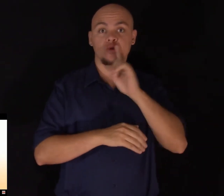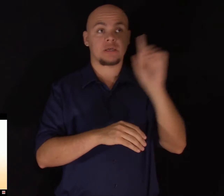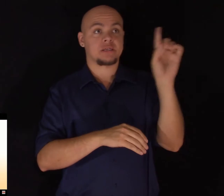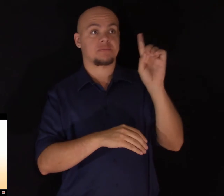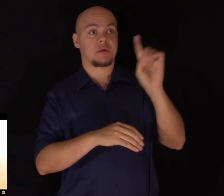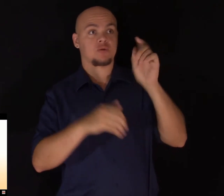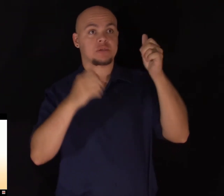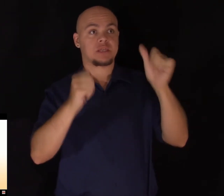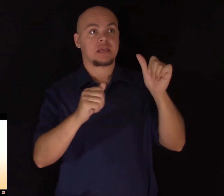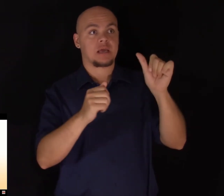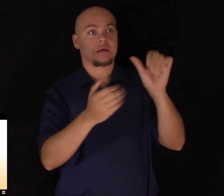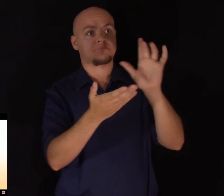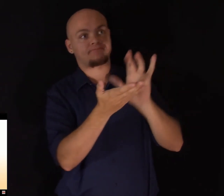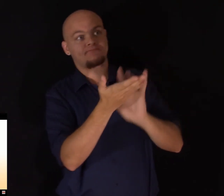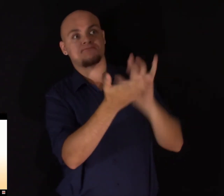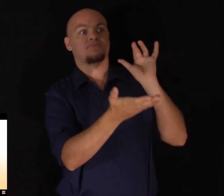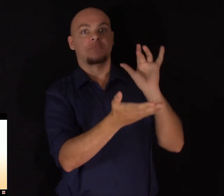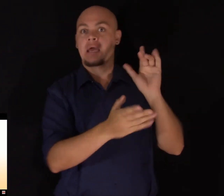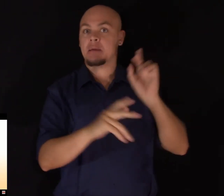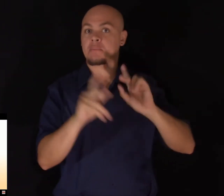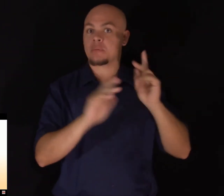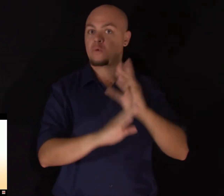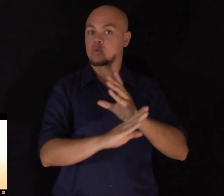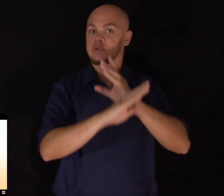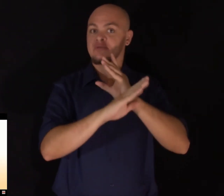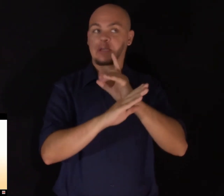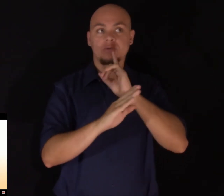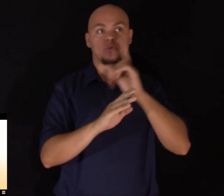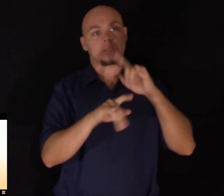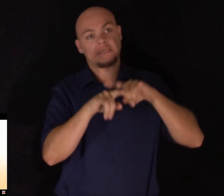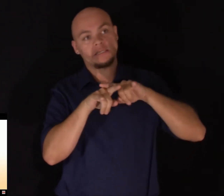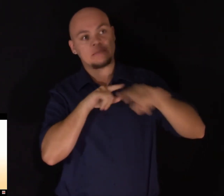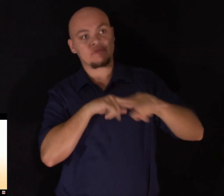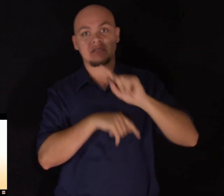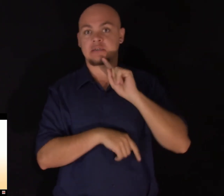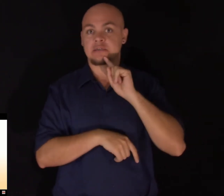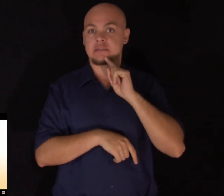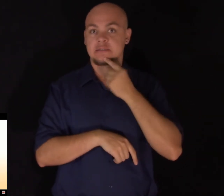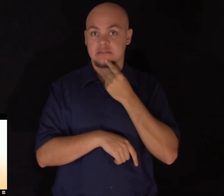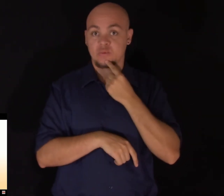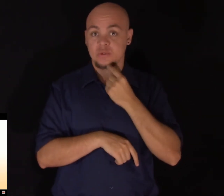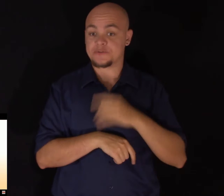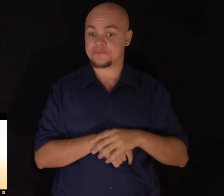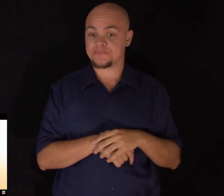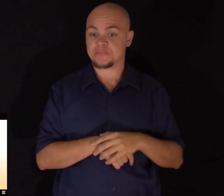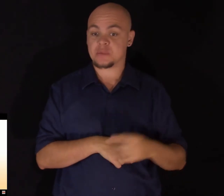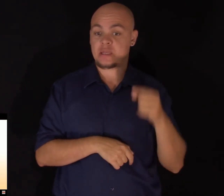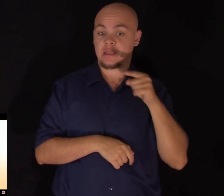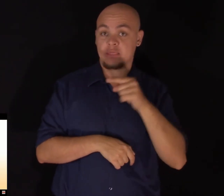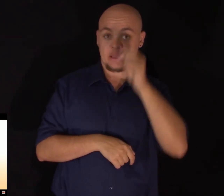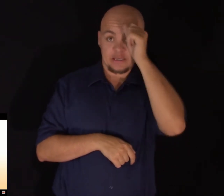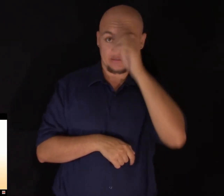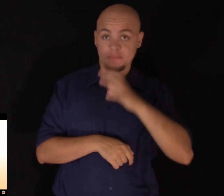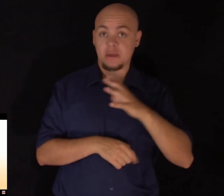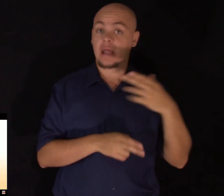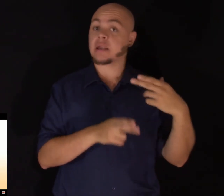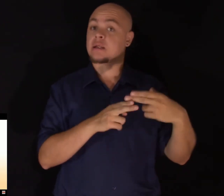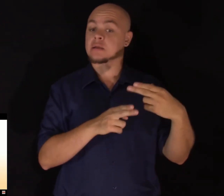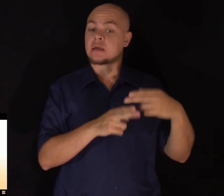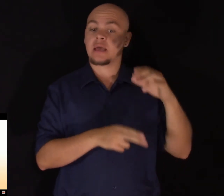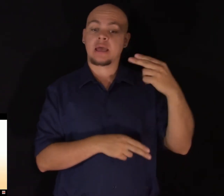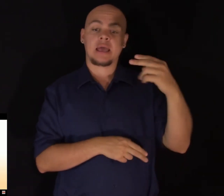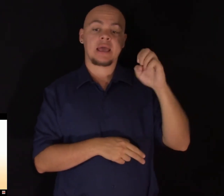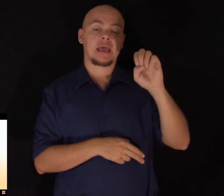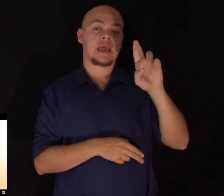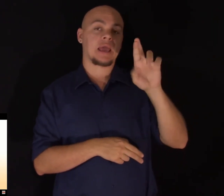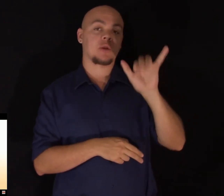can cause the deaths of those that defend us. Deception is actually serious business. This con man, Henry Oberlander, he was